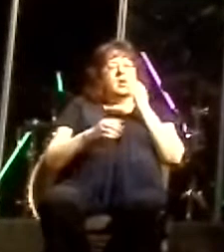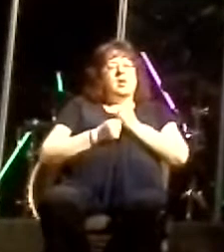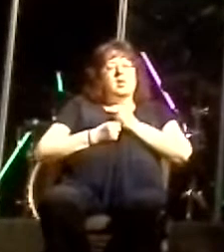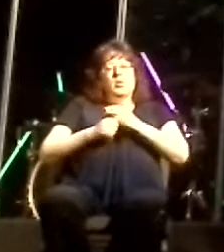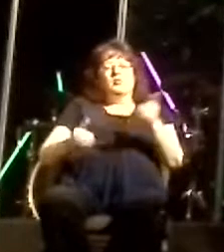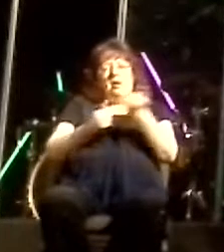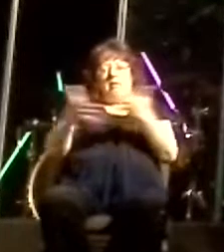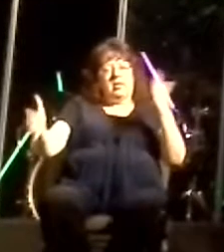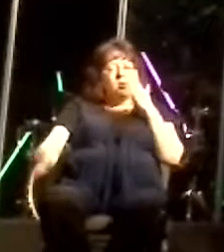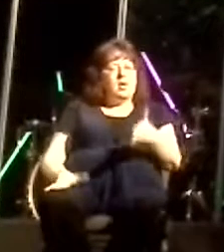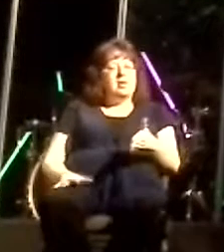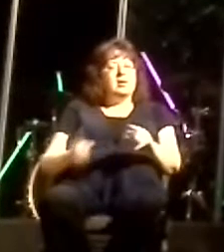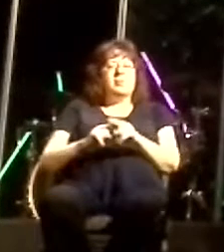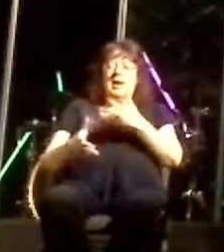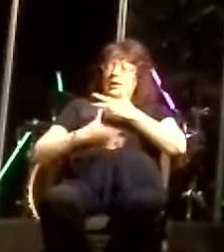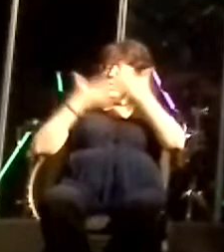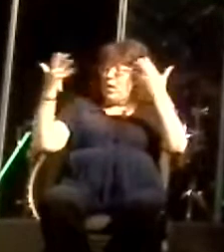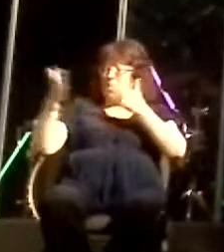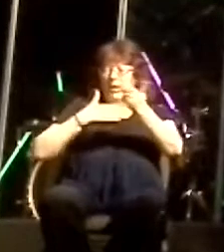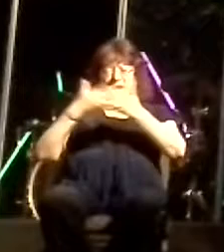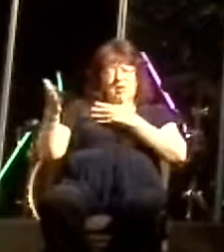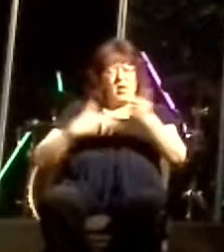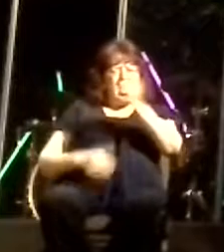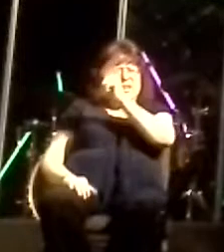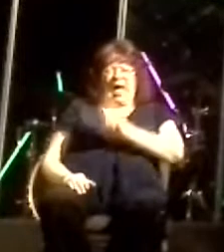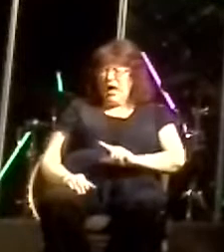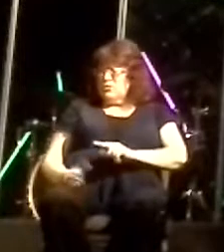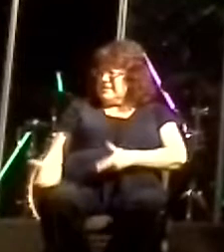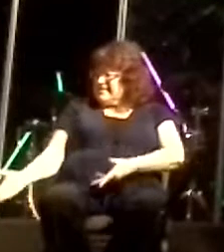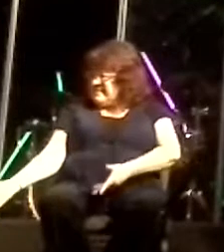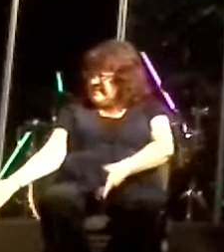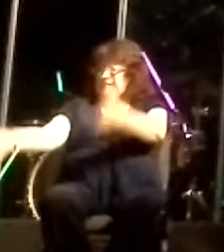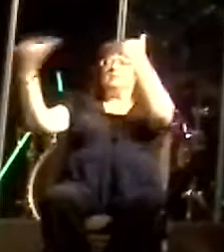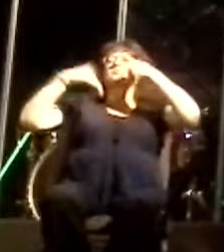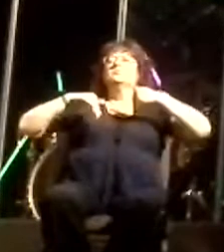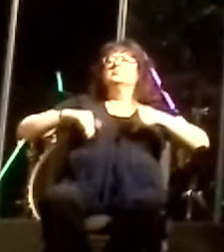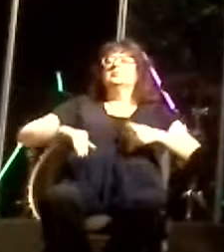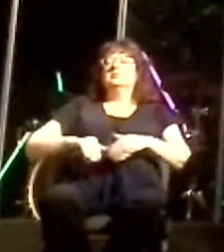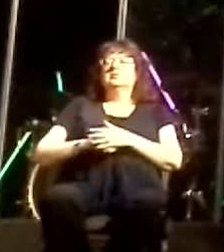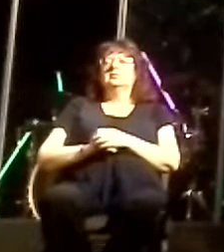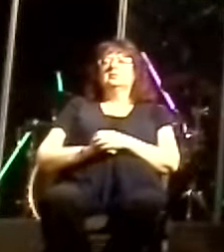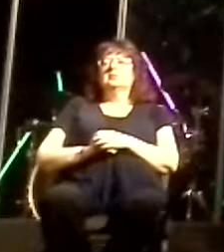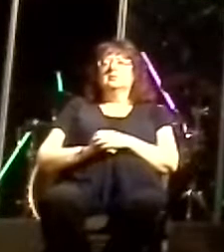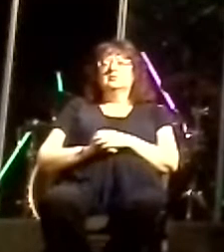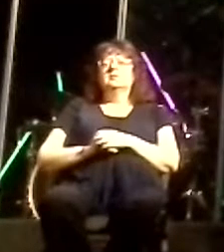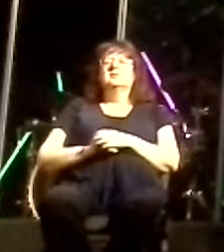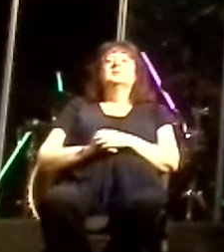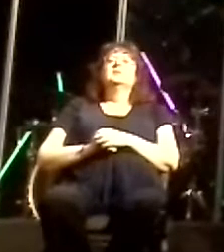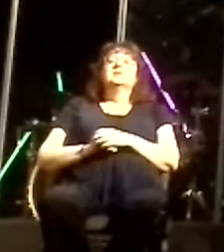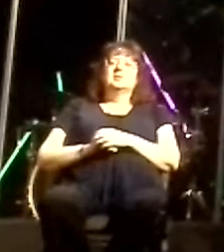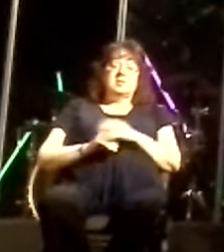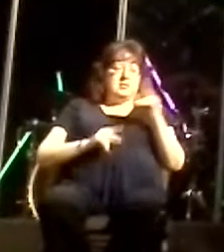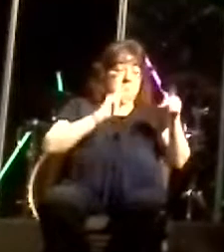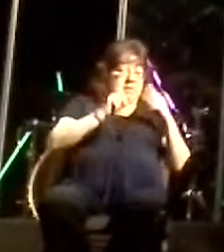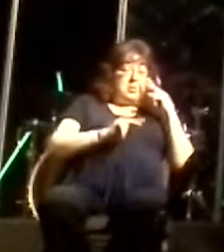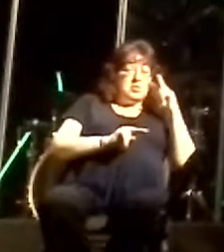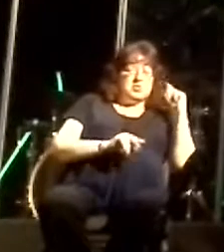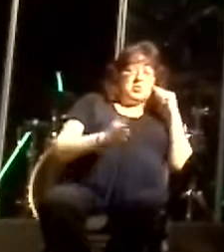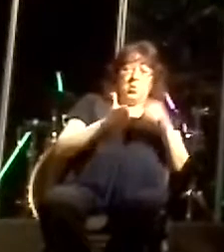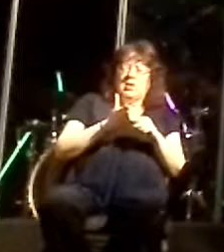everything. And yet he cried out anyway, Lazarus, come out. And the witnesses